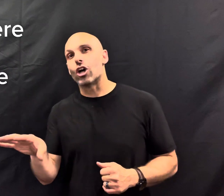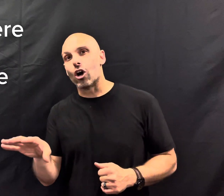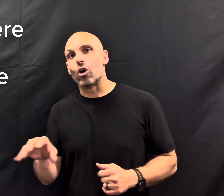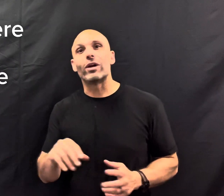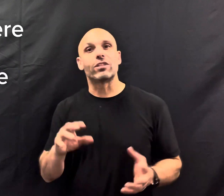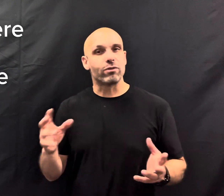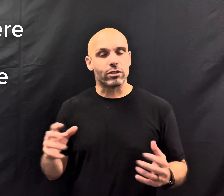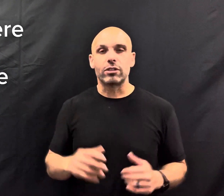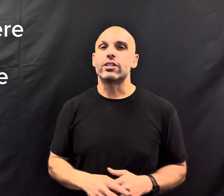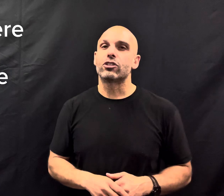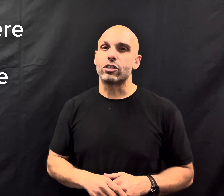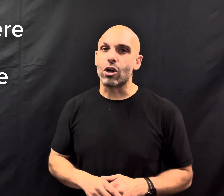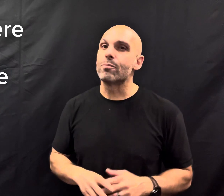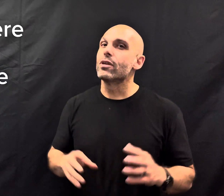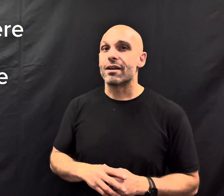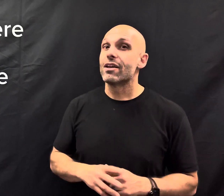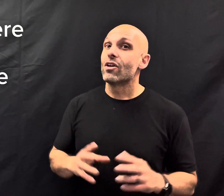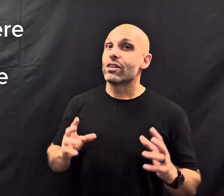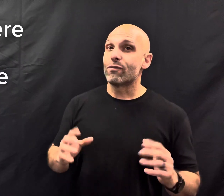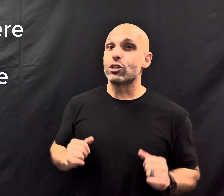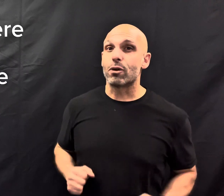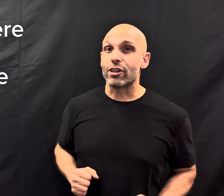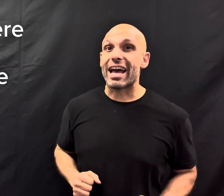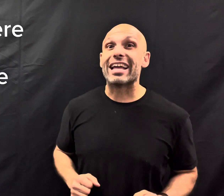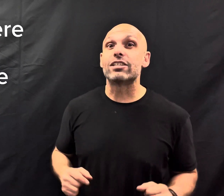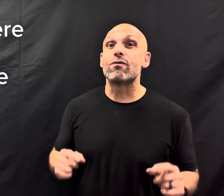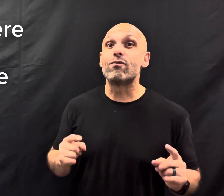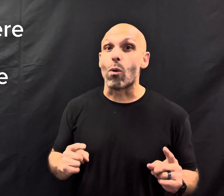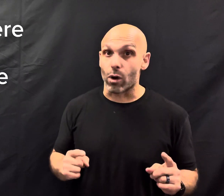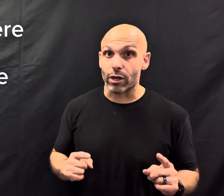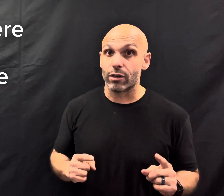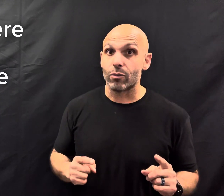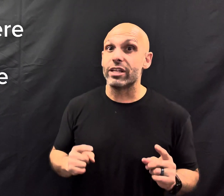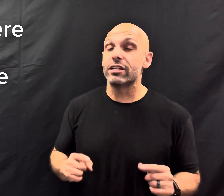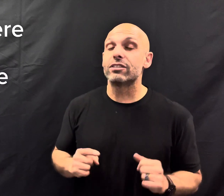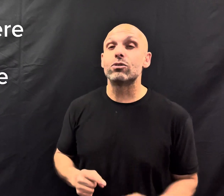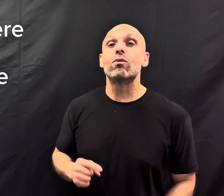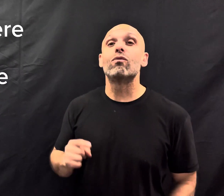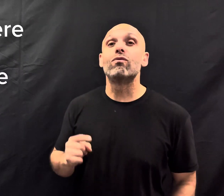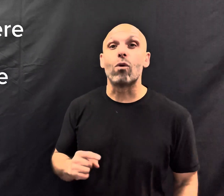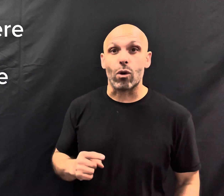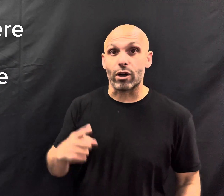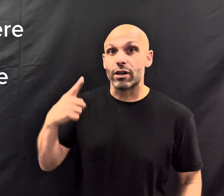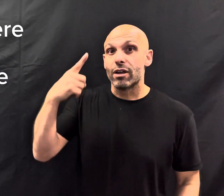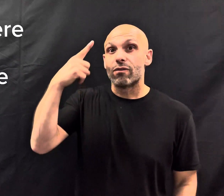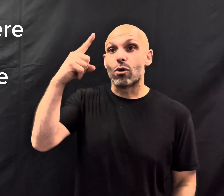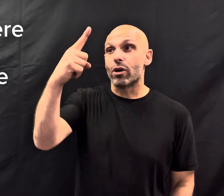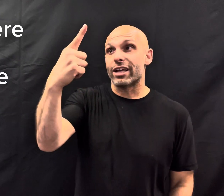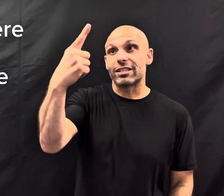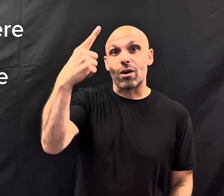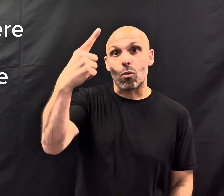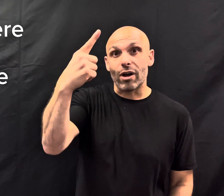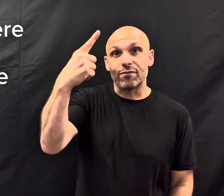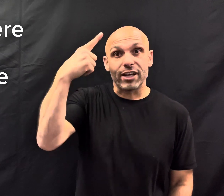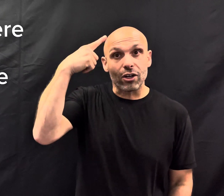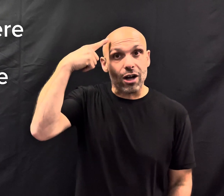go? It's to go. The first part of that is for. We need to do for. For is one finger off